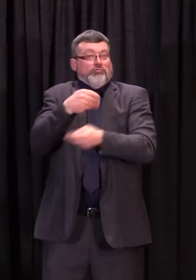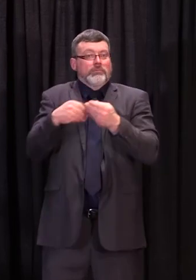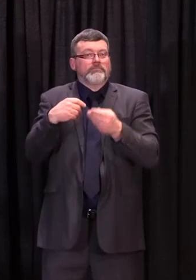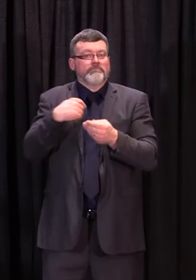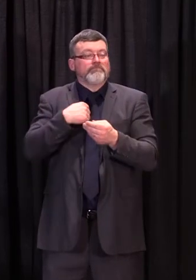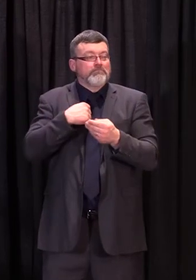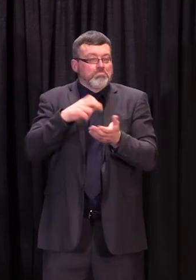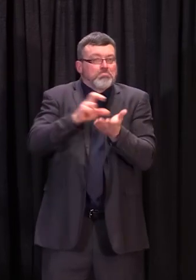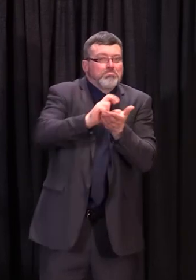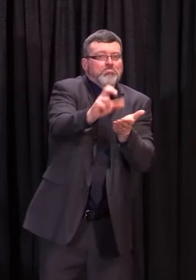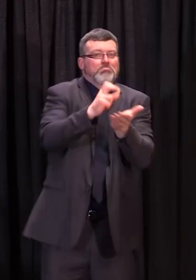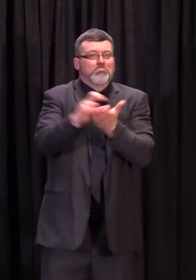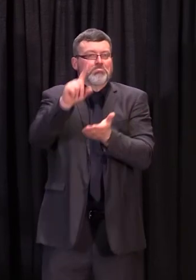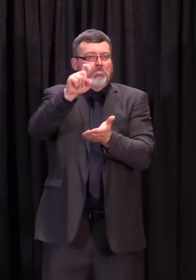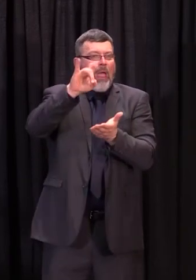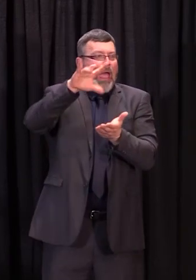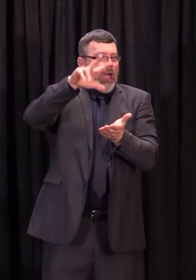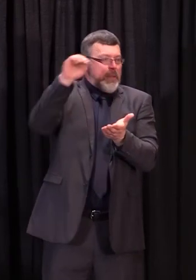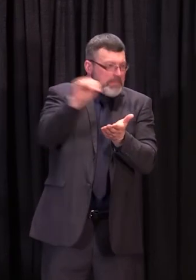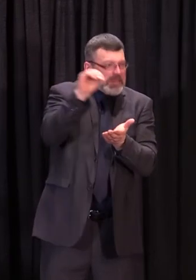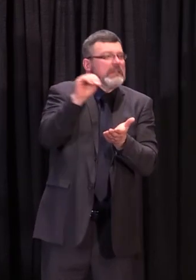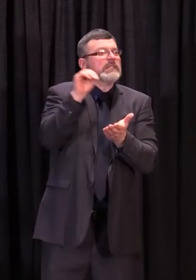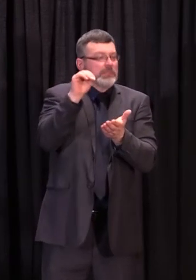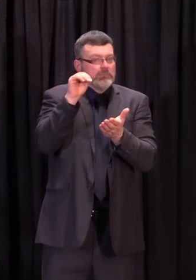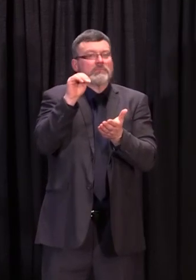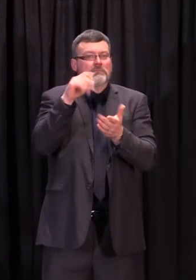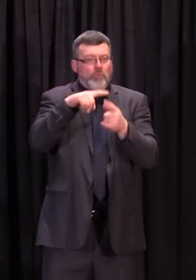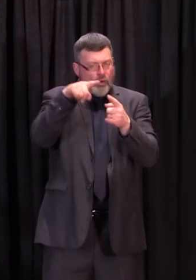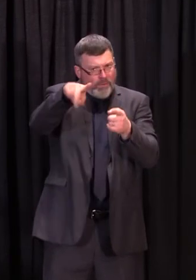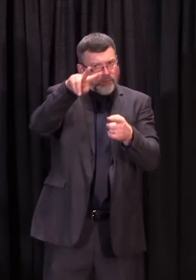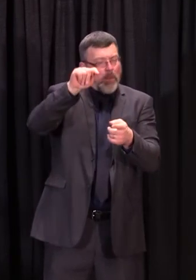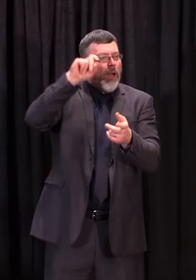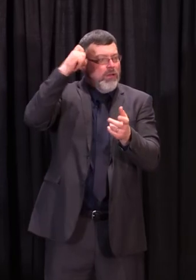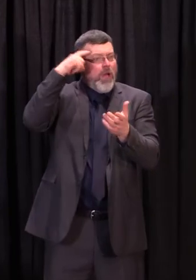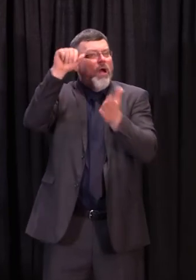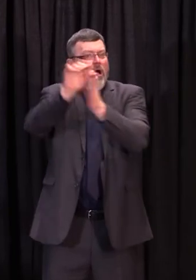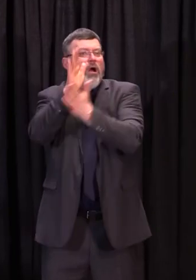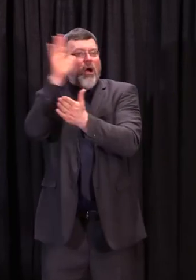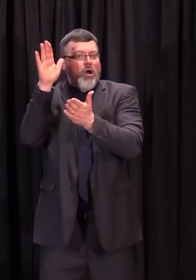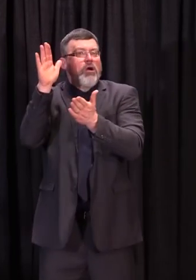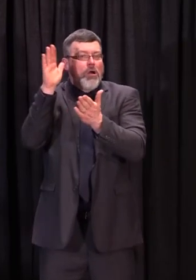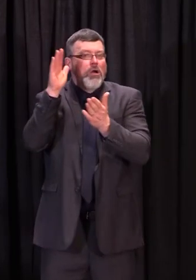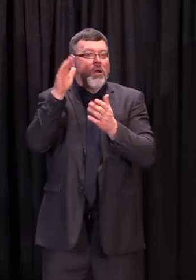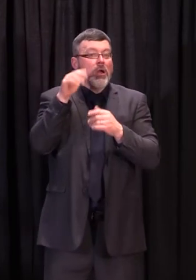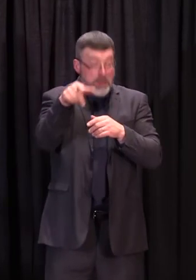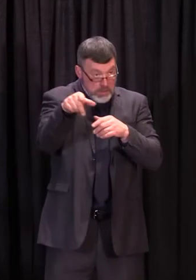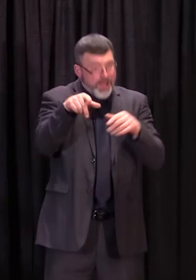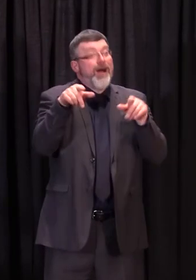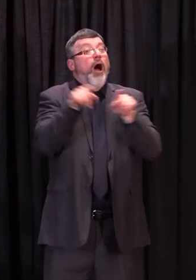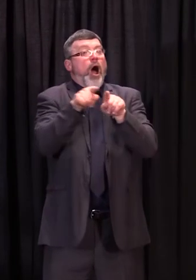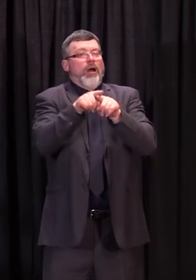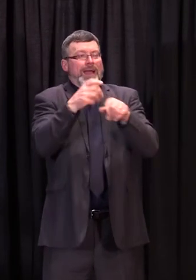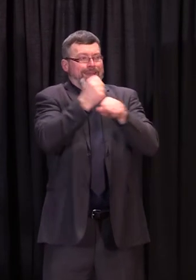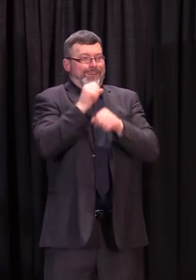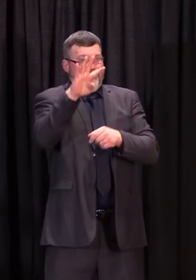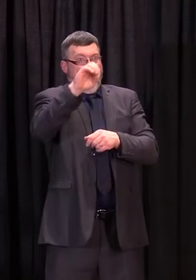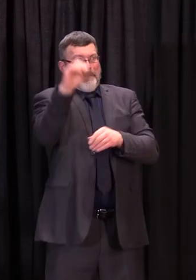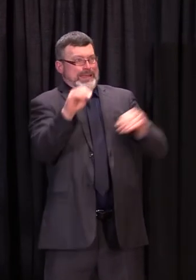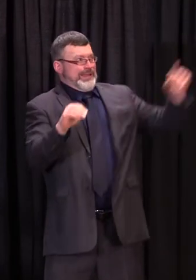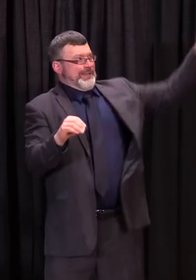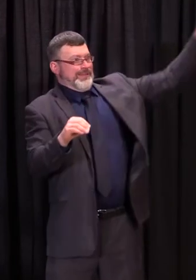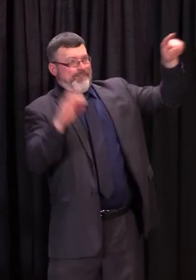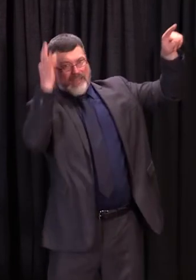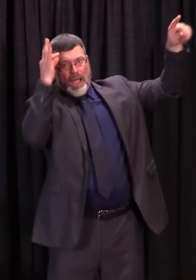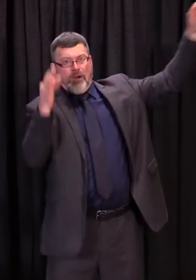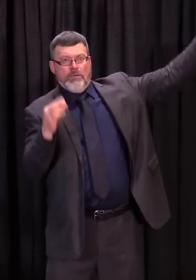State Colleges. They also received more than $40 million in direct payments from the feds. This